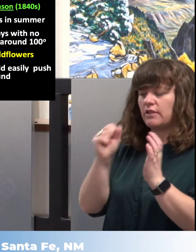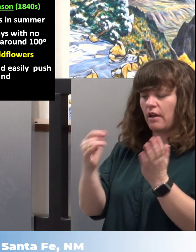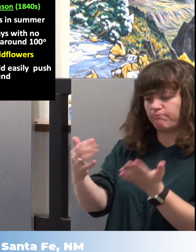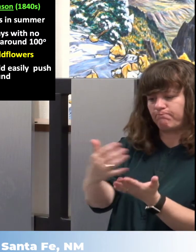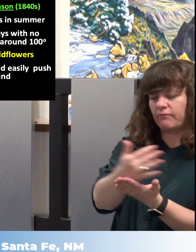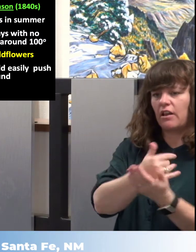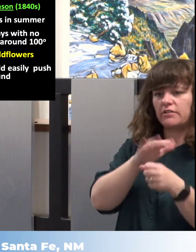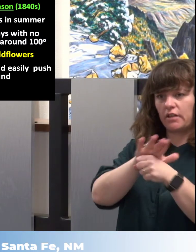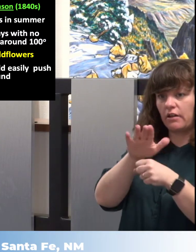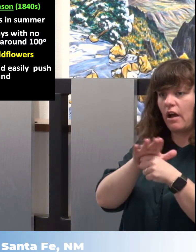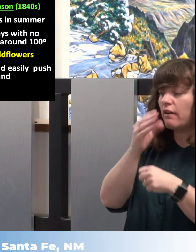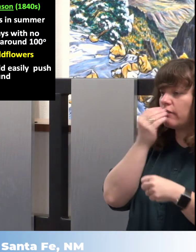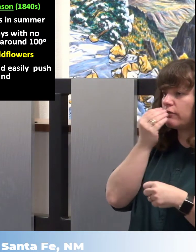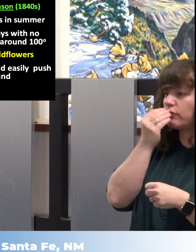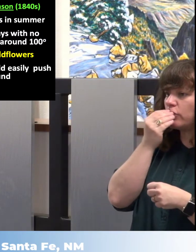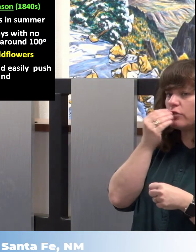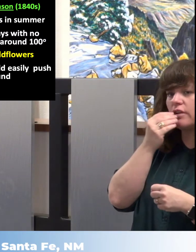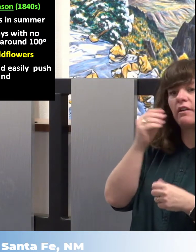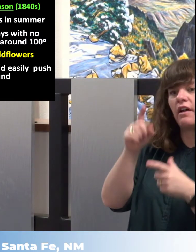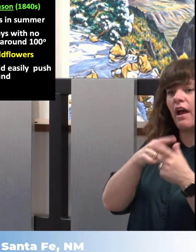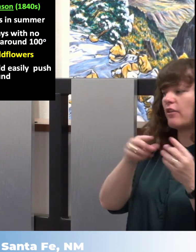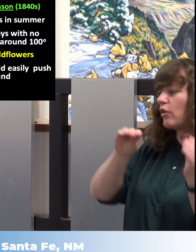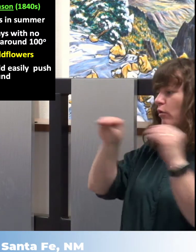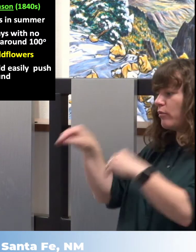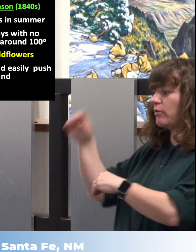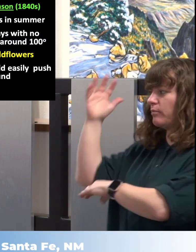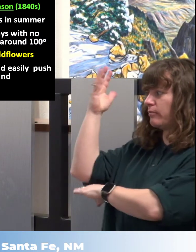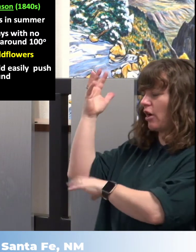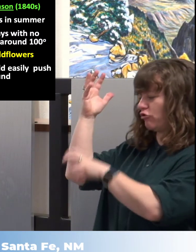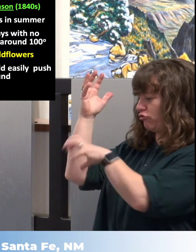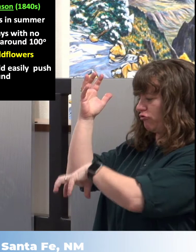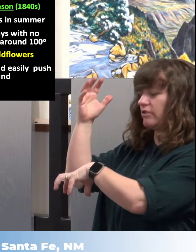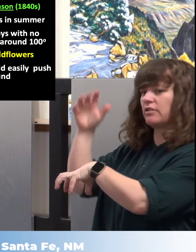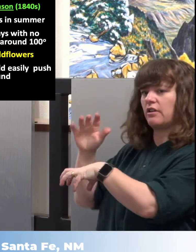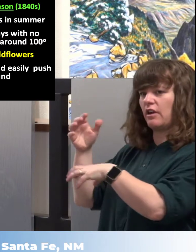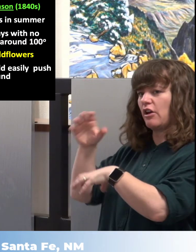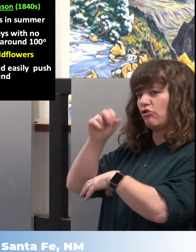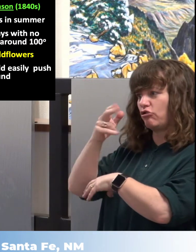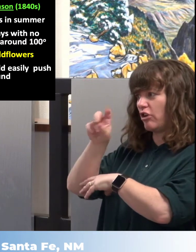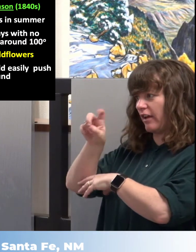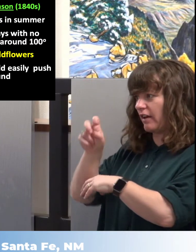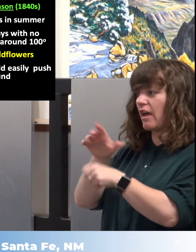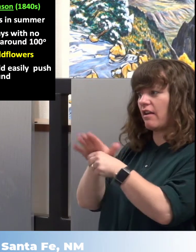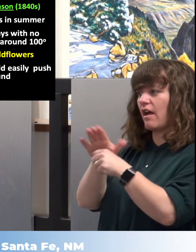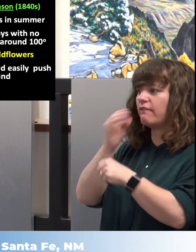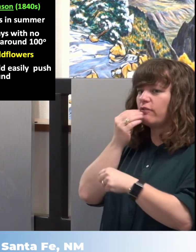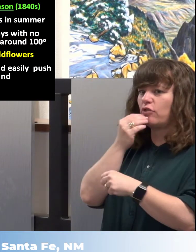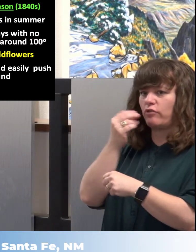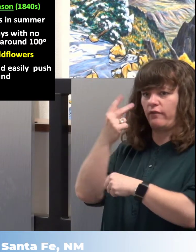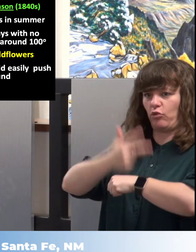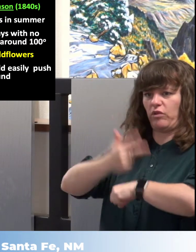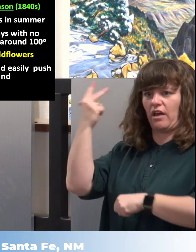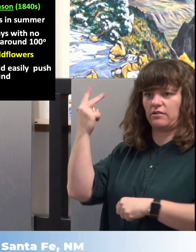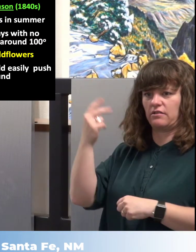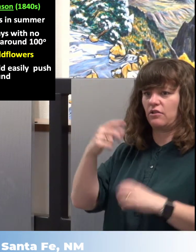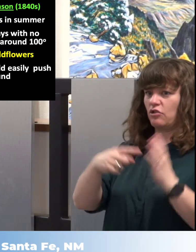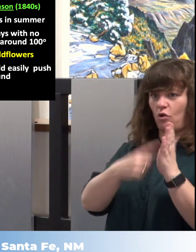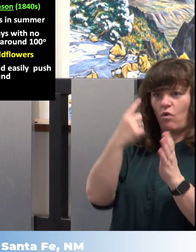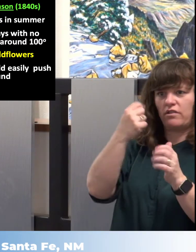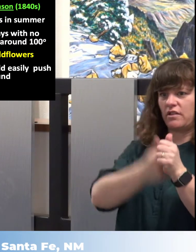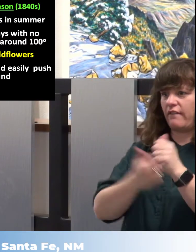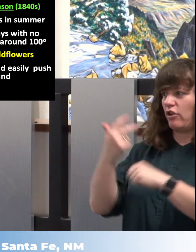would put them in a pile in the shade under a tree and there would be enough food there for three days. They only had to do it once like every three days. There's plenty of